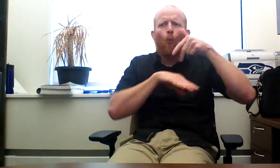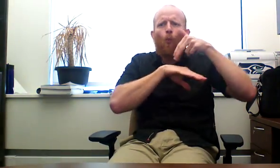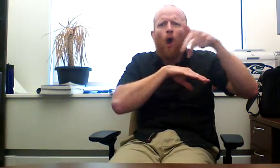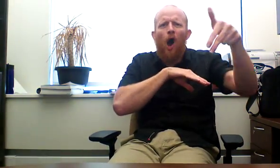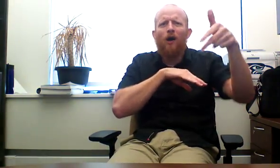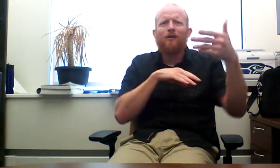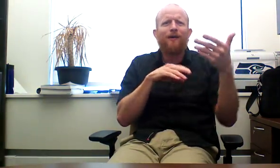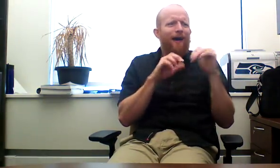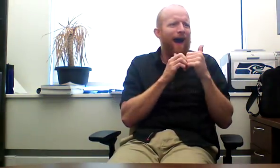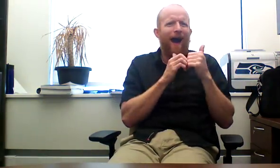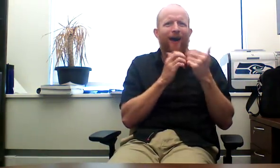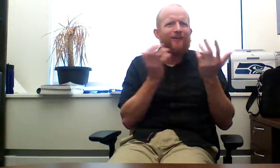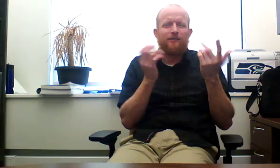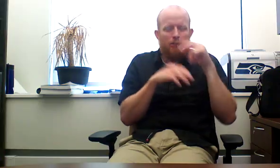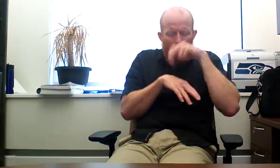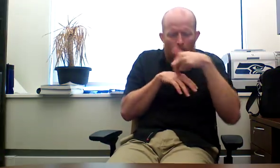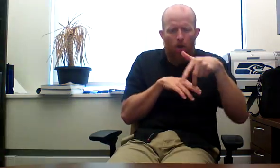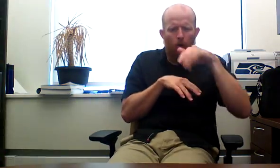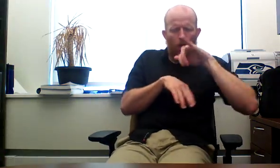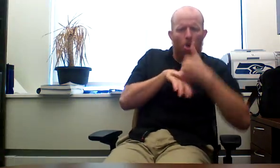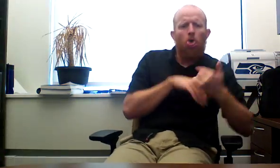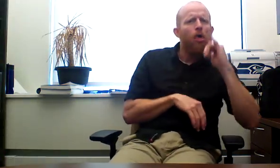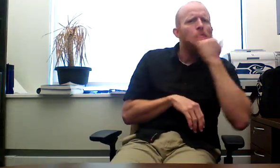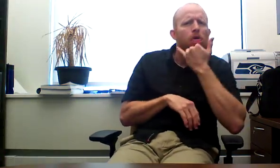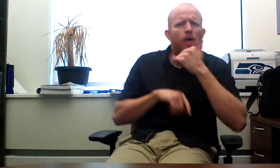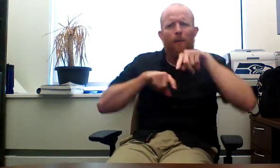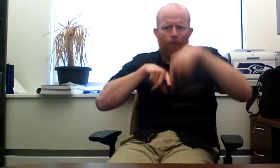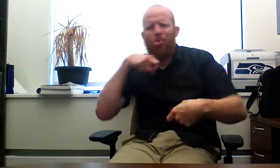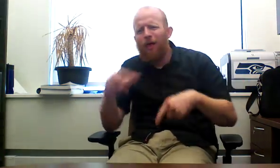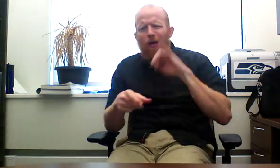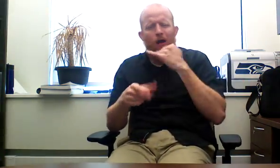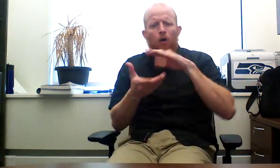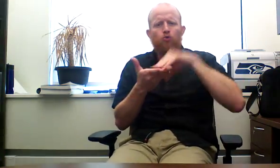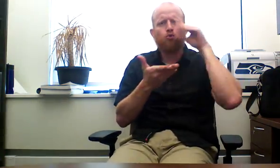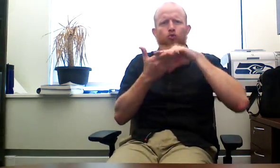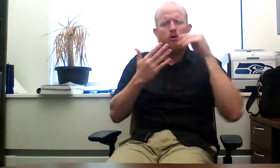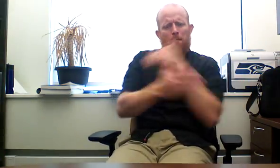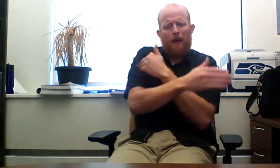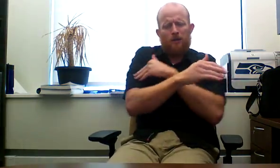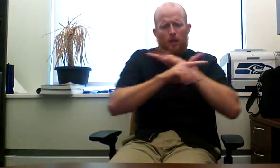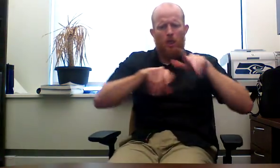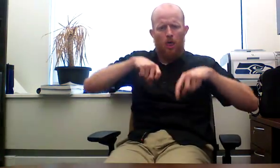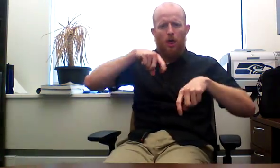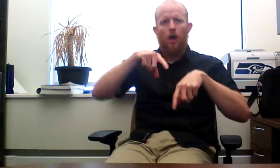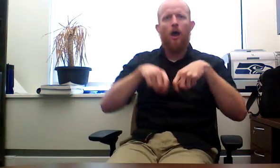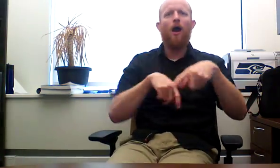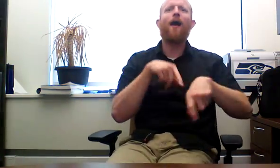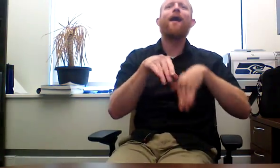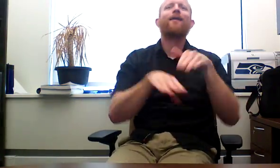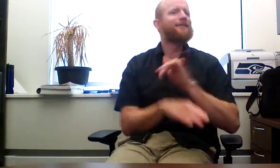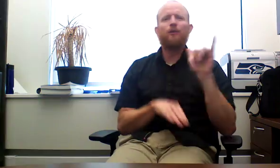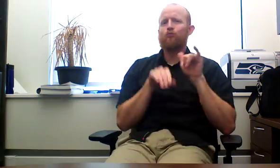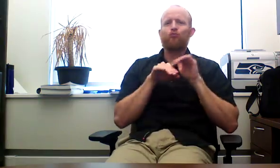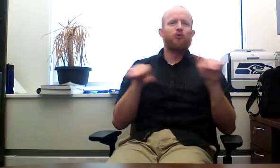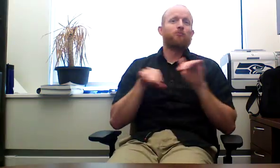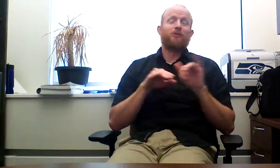so they can learn, kind of the same way how they learn how to walk. They'll fall, they'll make mistakes, and they'll learn, and the muscle memory will help